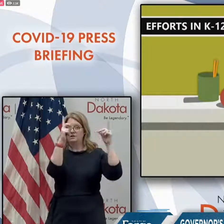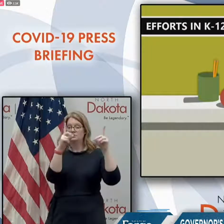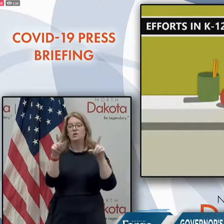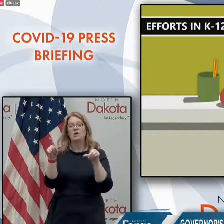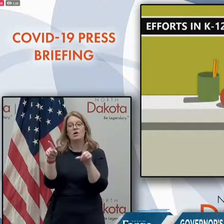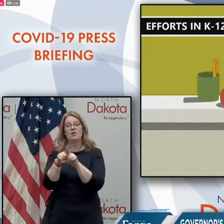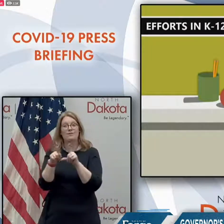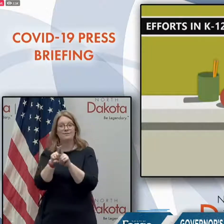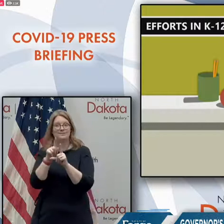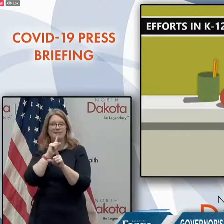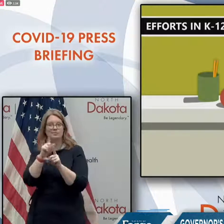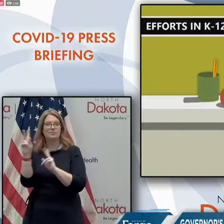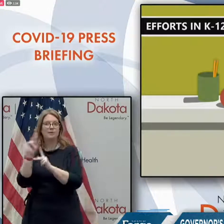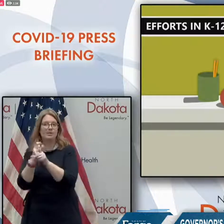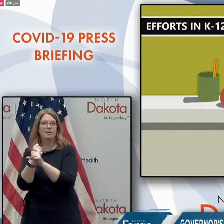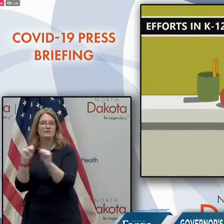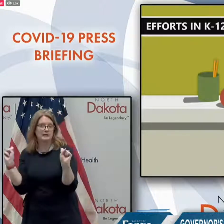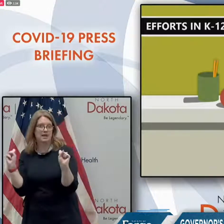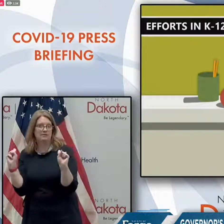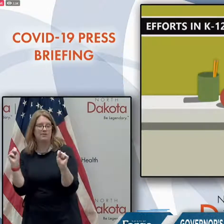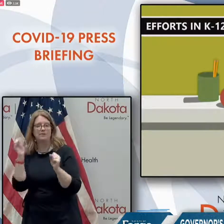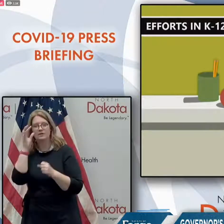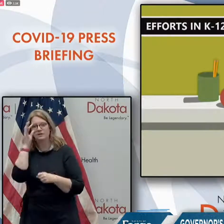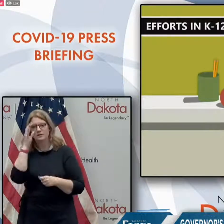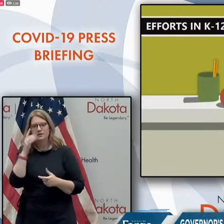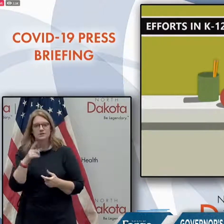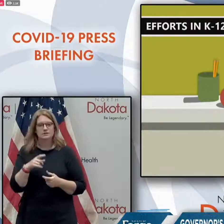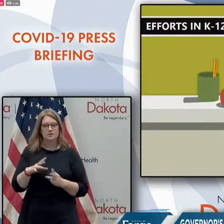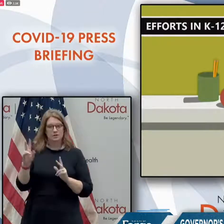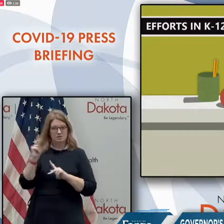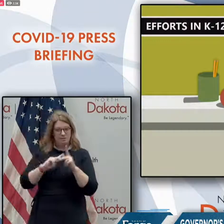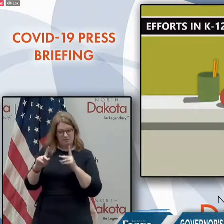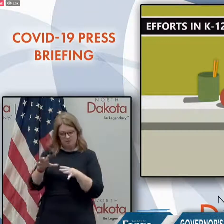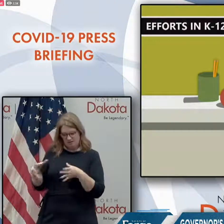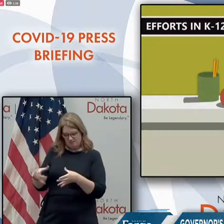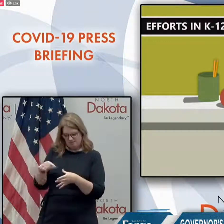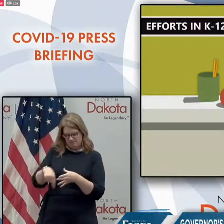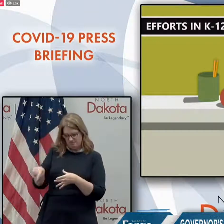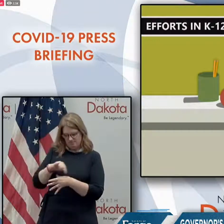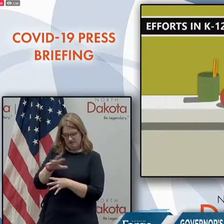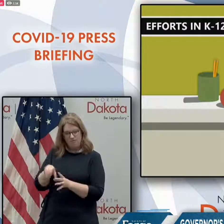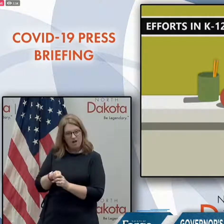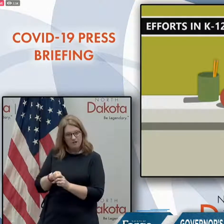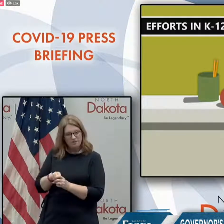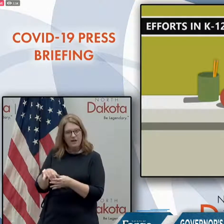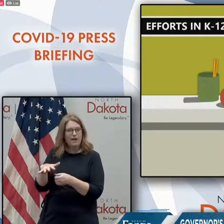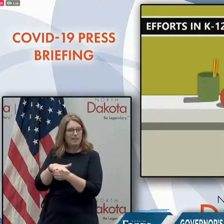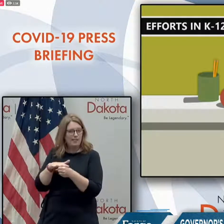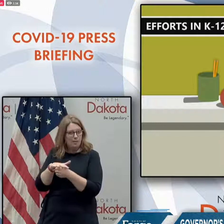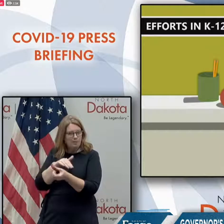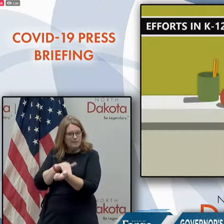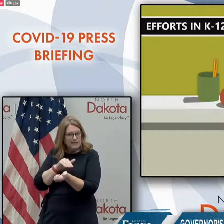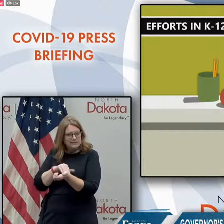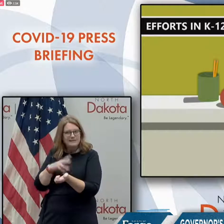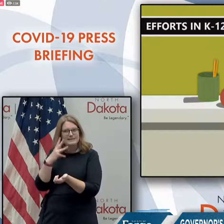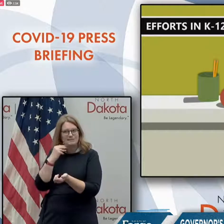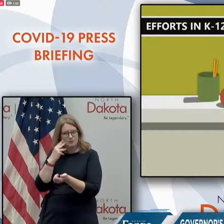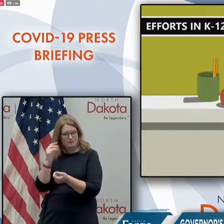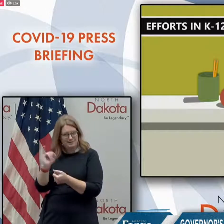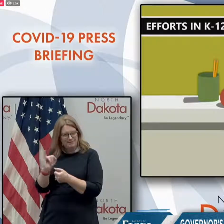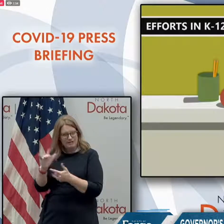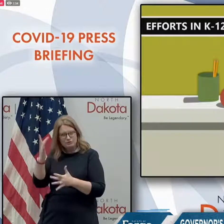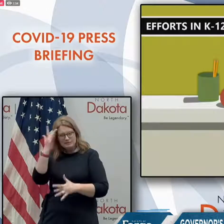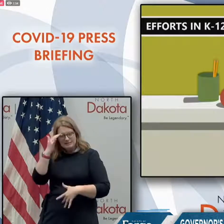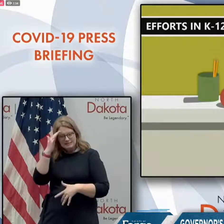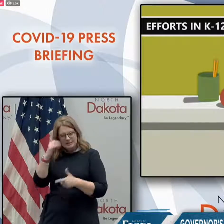health. These subject matter experts include a local physician experienced in infectious disease, a